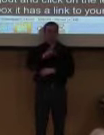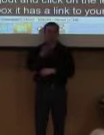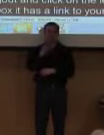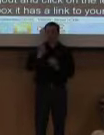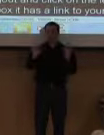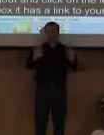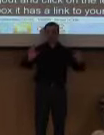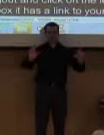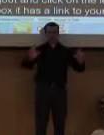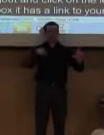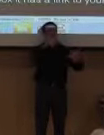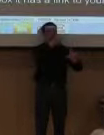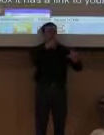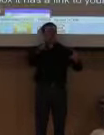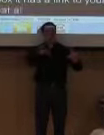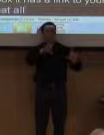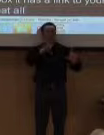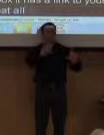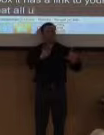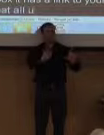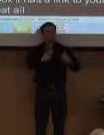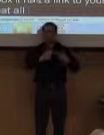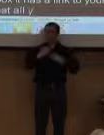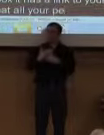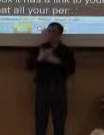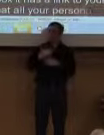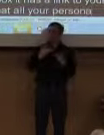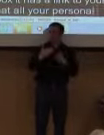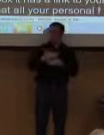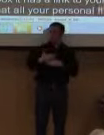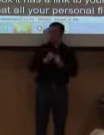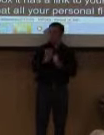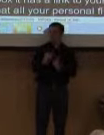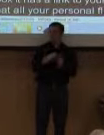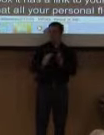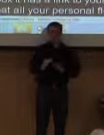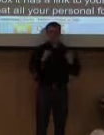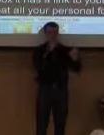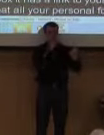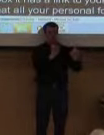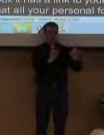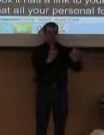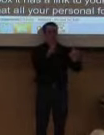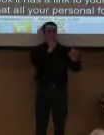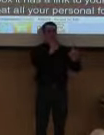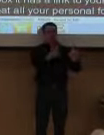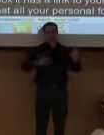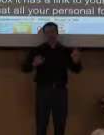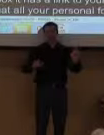up. And then you can find the file or folder that you would like to share with that student by simply selecting